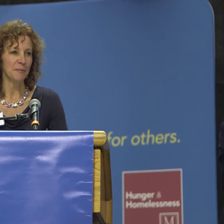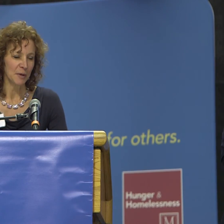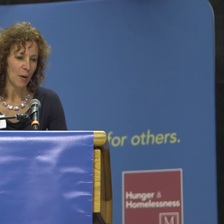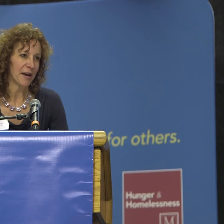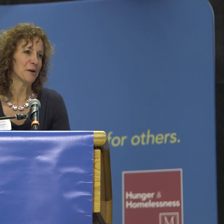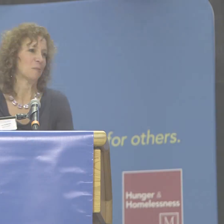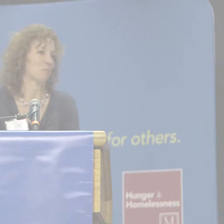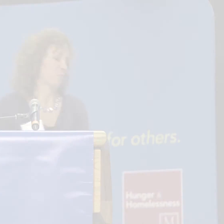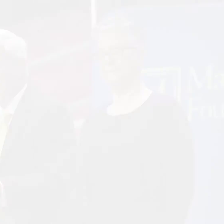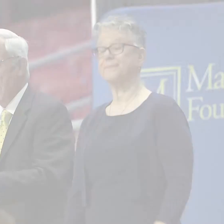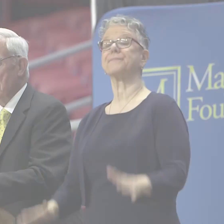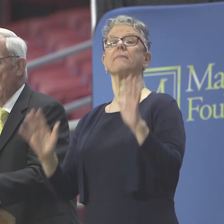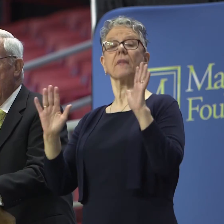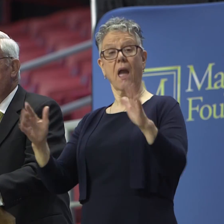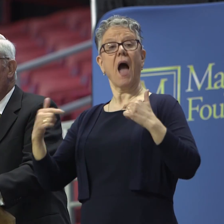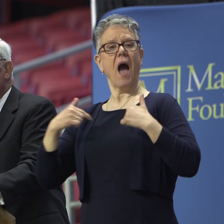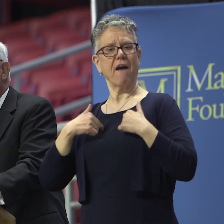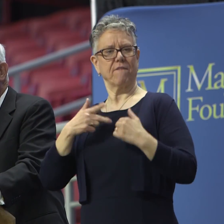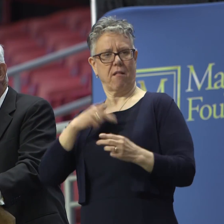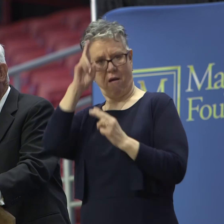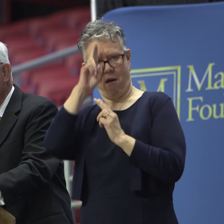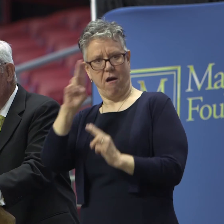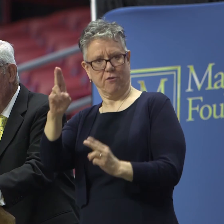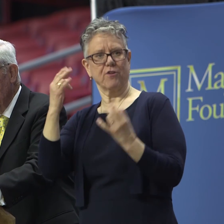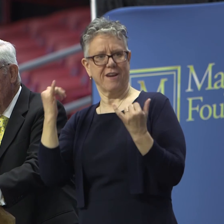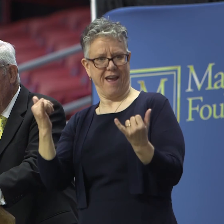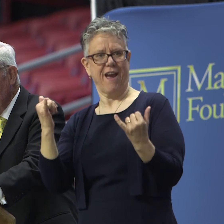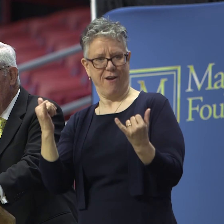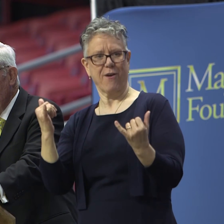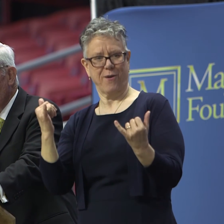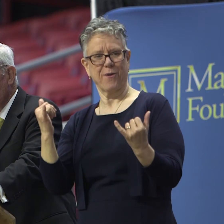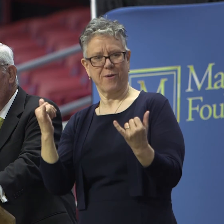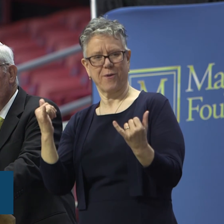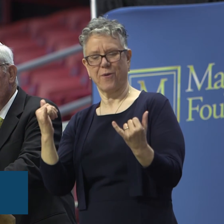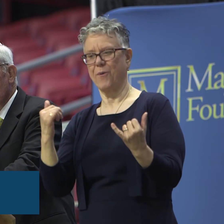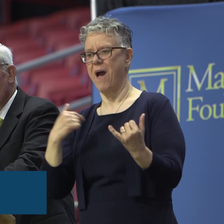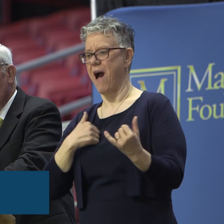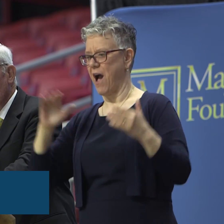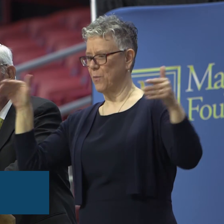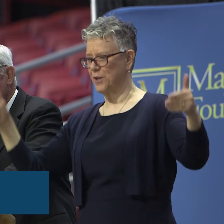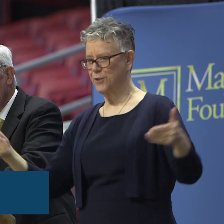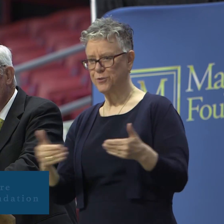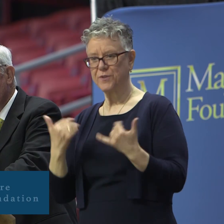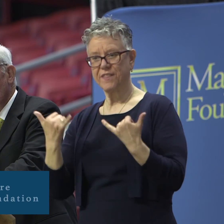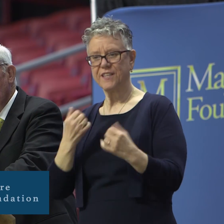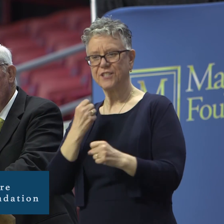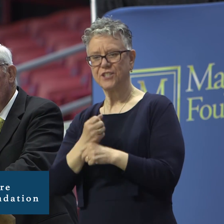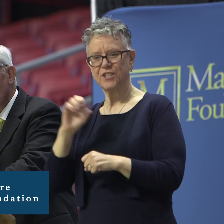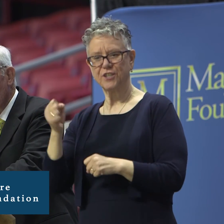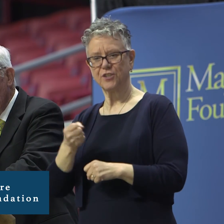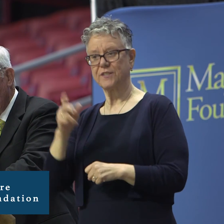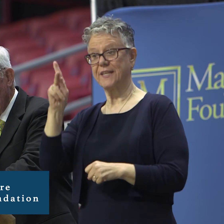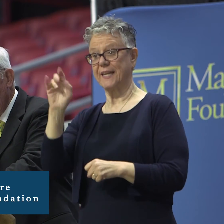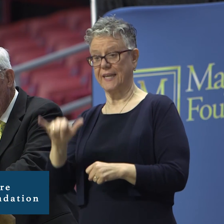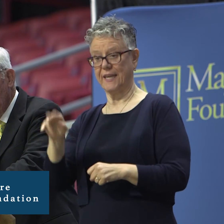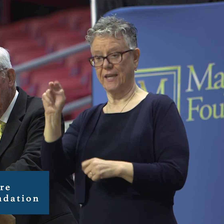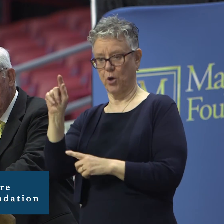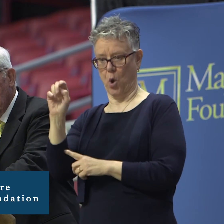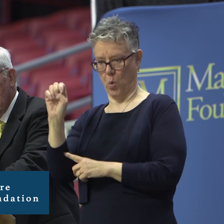Mr. Maguire. I'm honored now to introduce this year's keynote